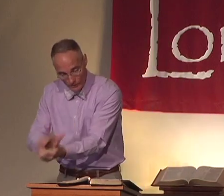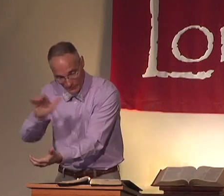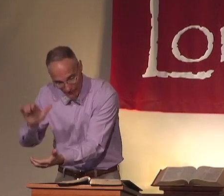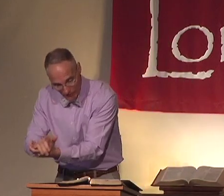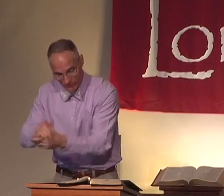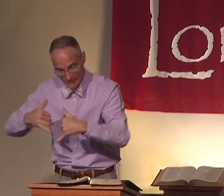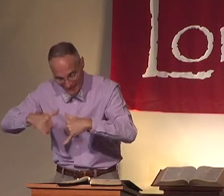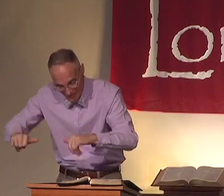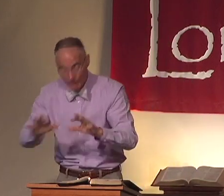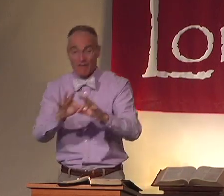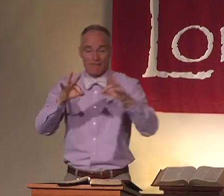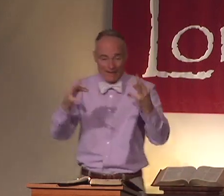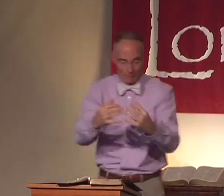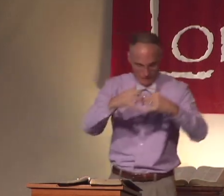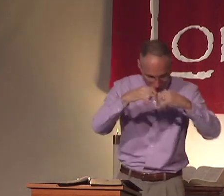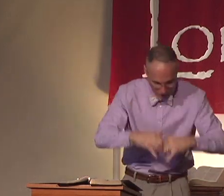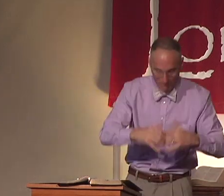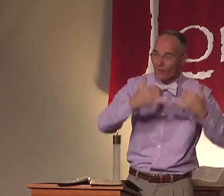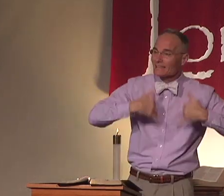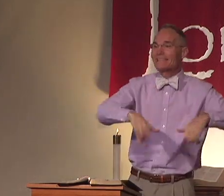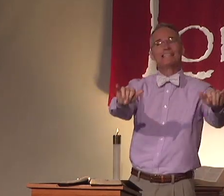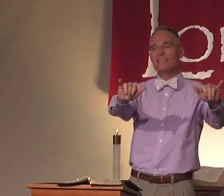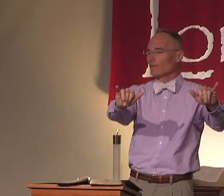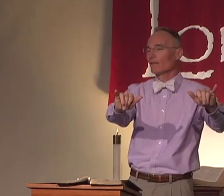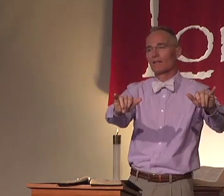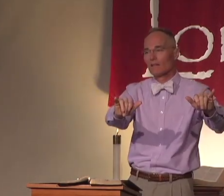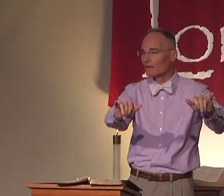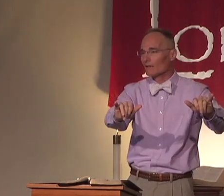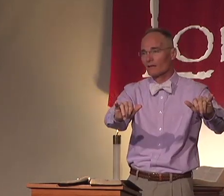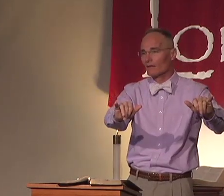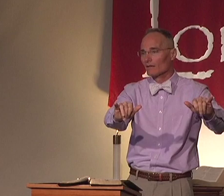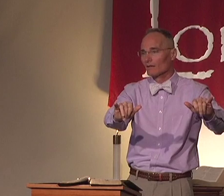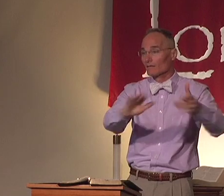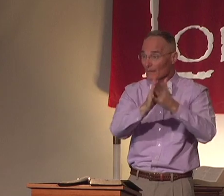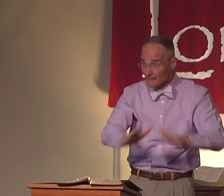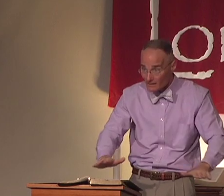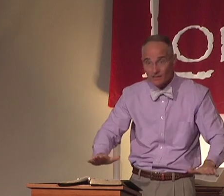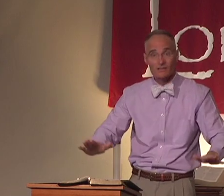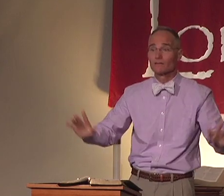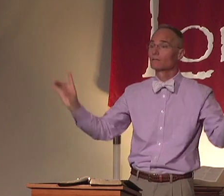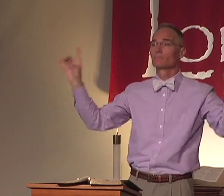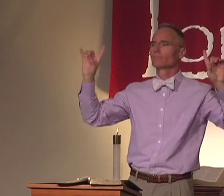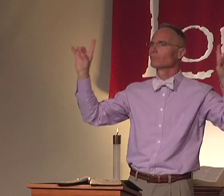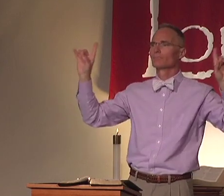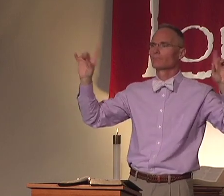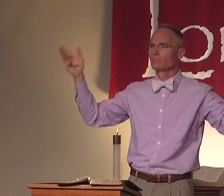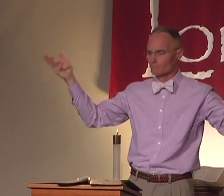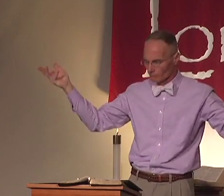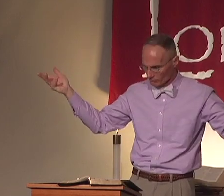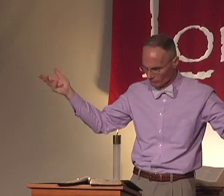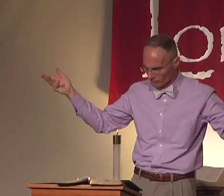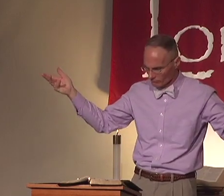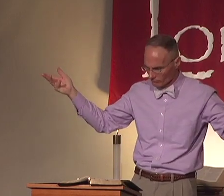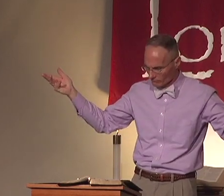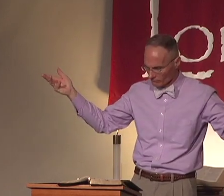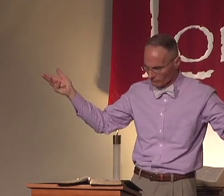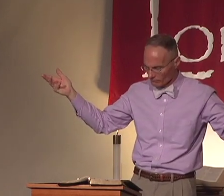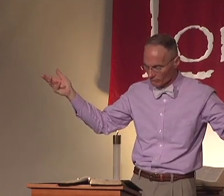Divorce destroys marriage, still. Families fall apart, still. Is there peace? Where is it?